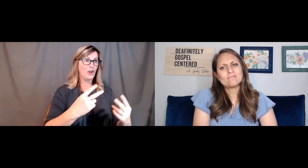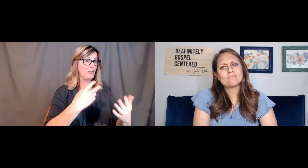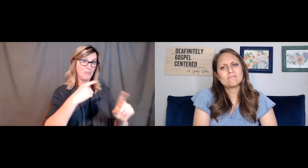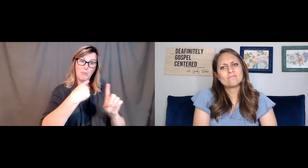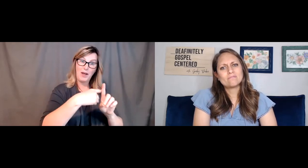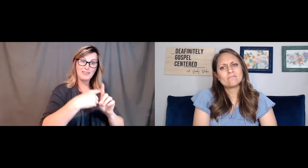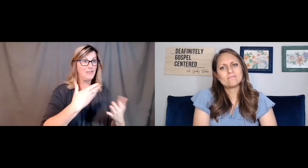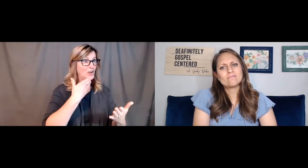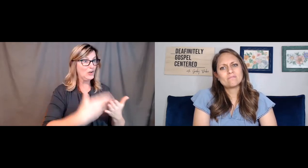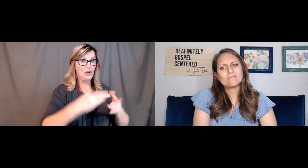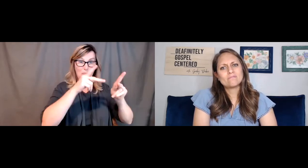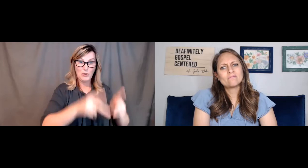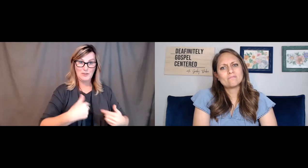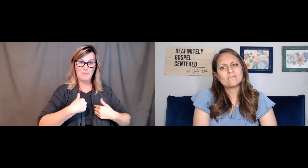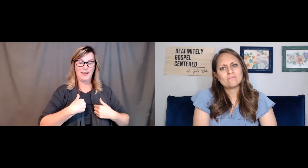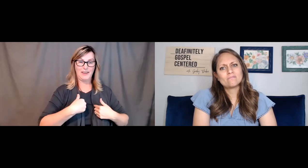things.